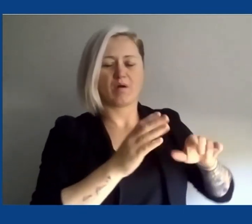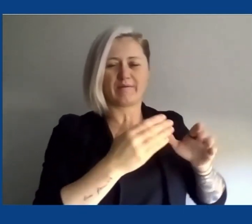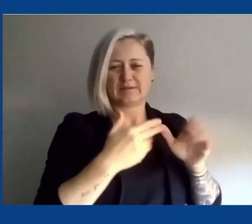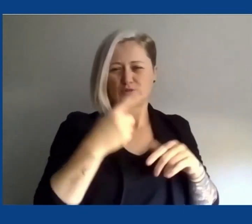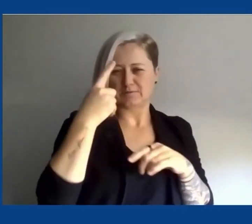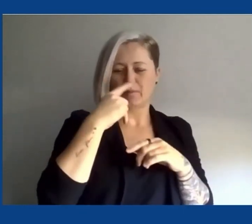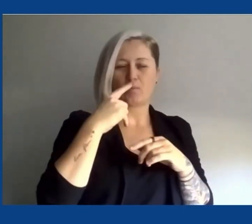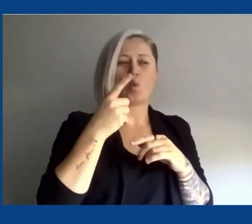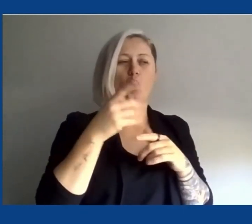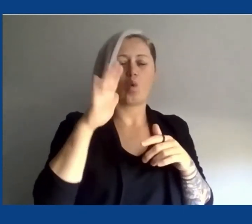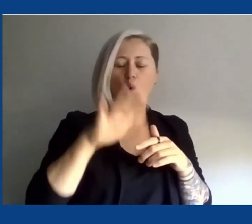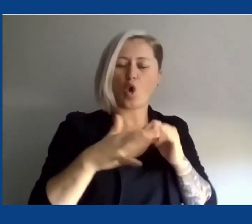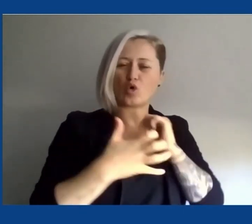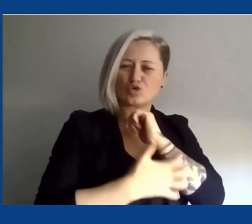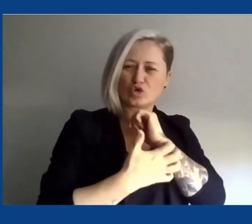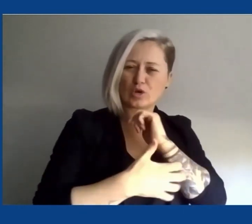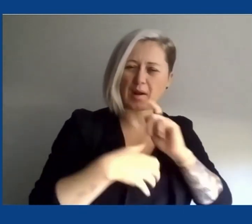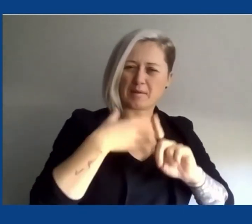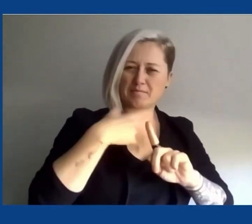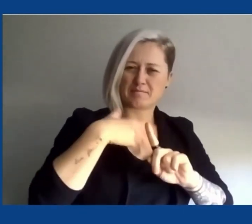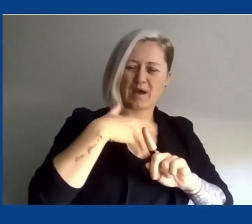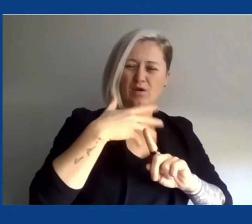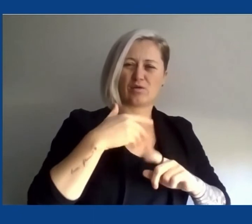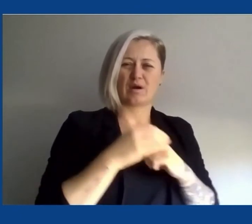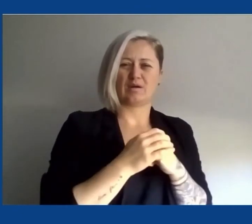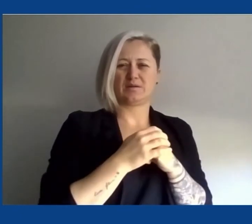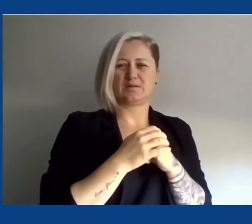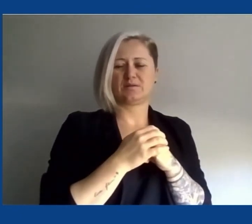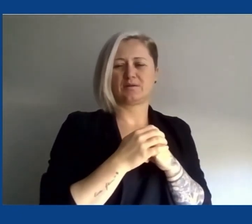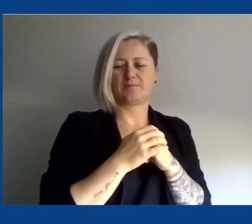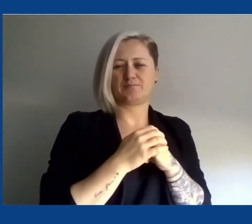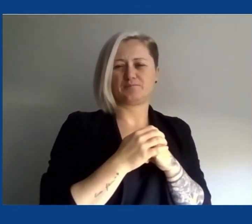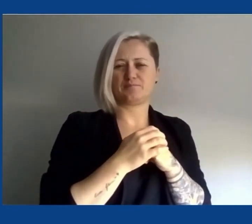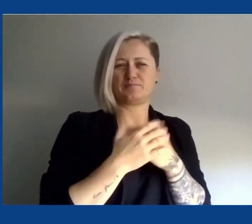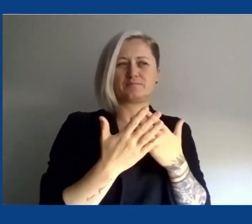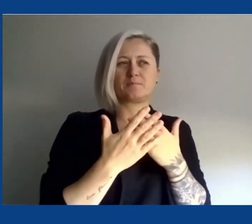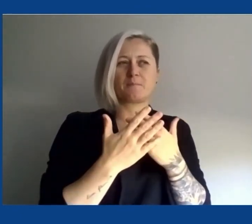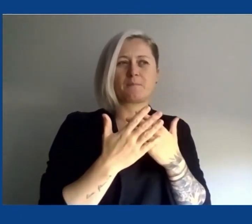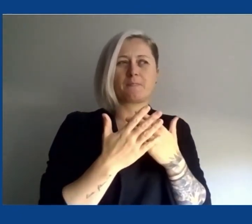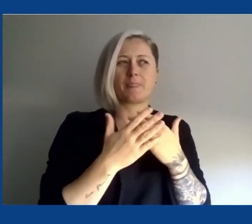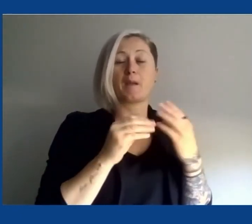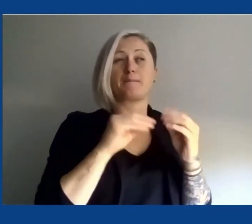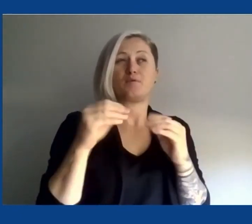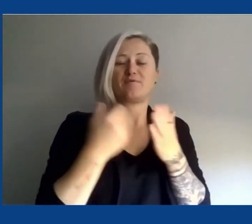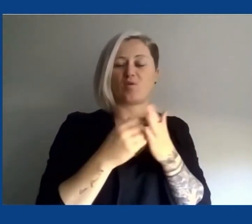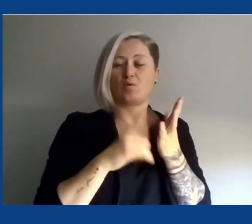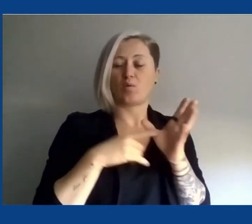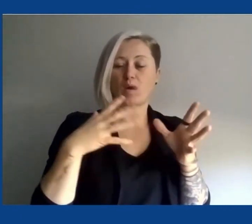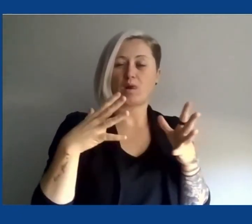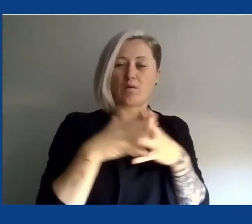socioeconomic backgrounds. The move on laws, for example,